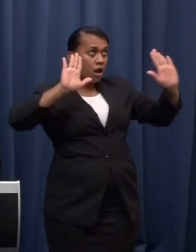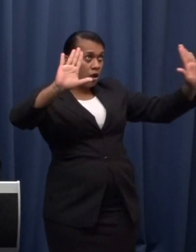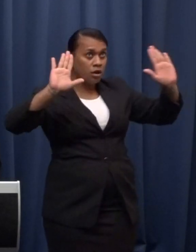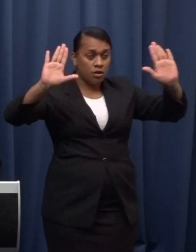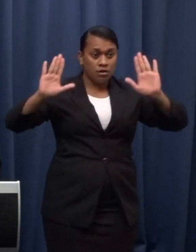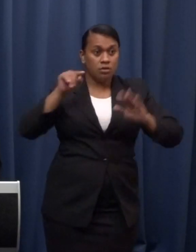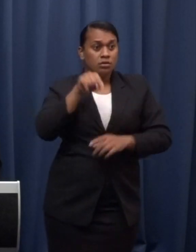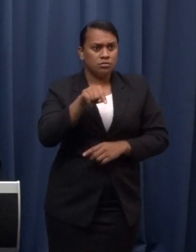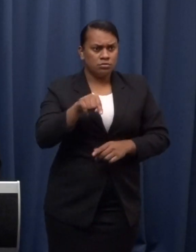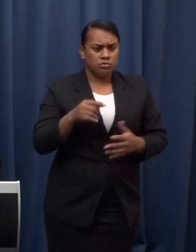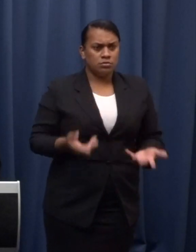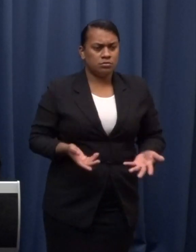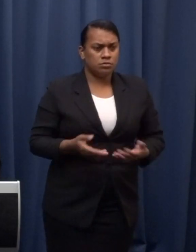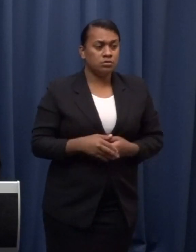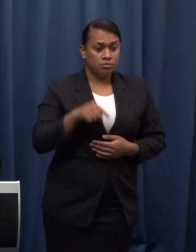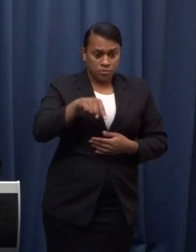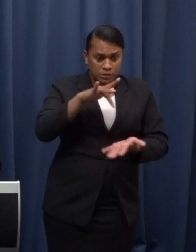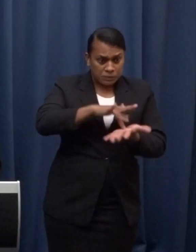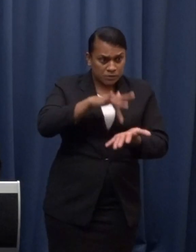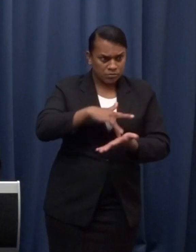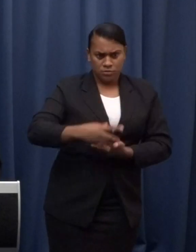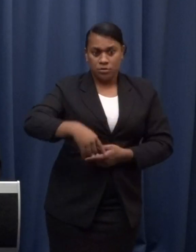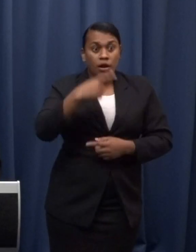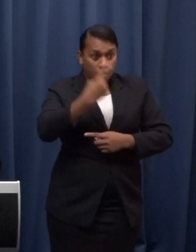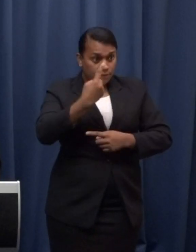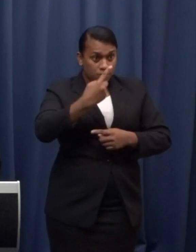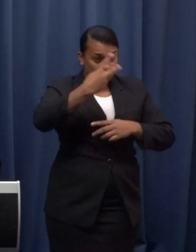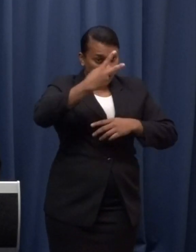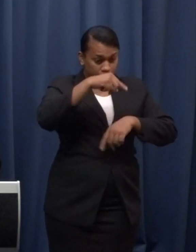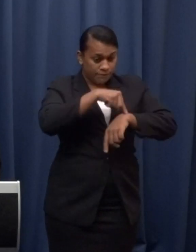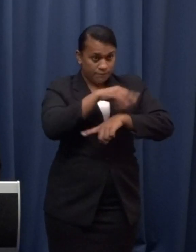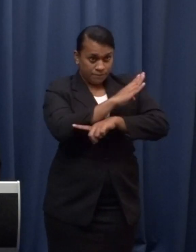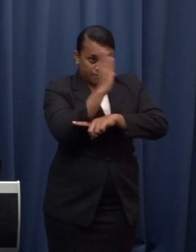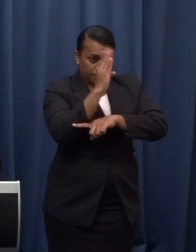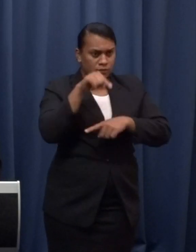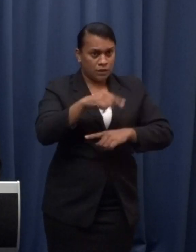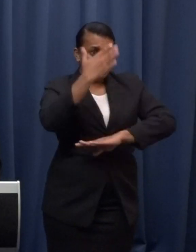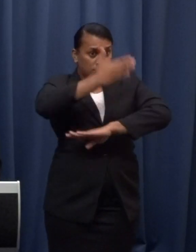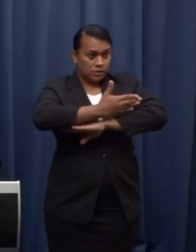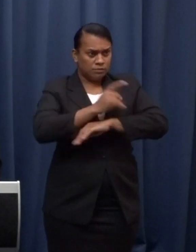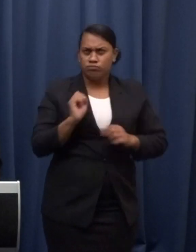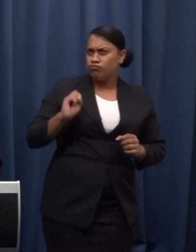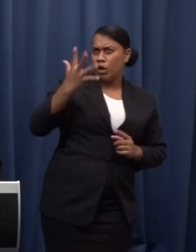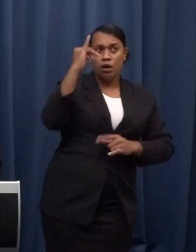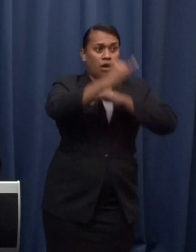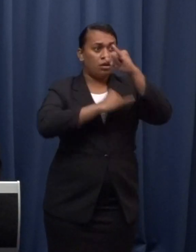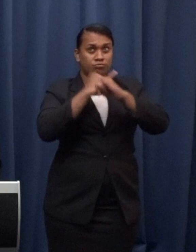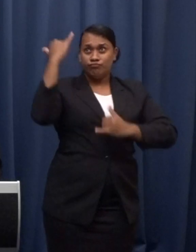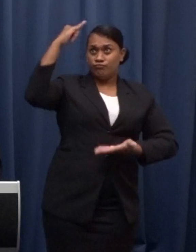Also from midnight tonight, anyone entering Fiji from any overseas destination will be